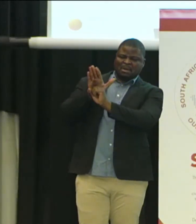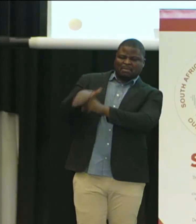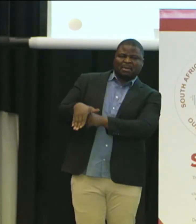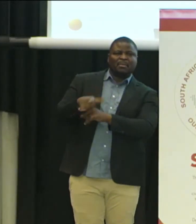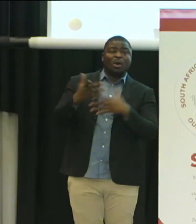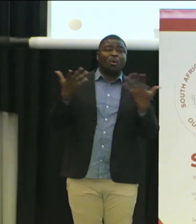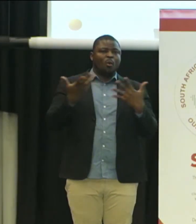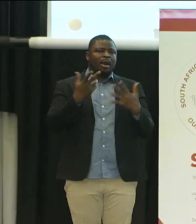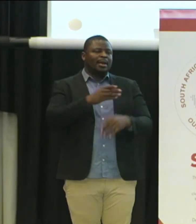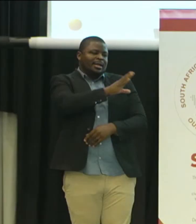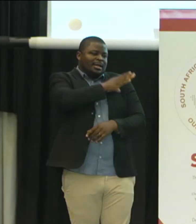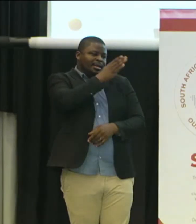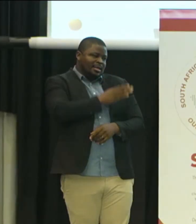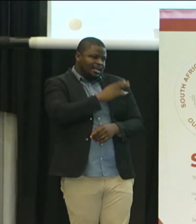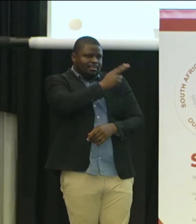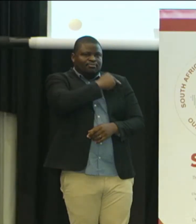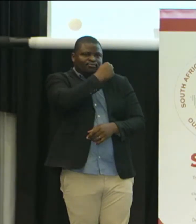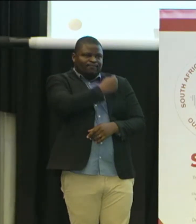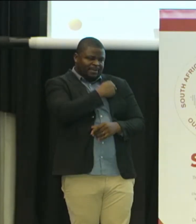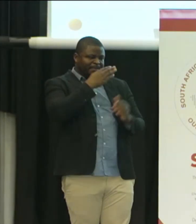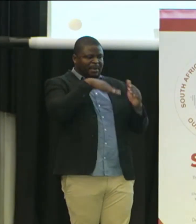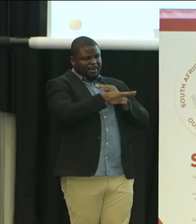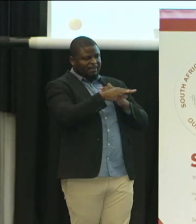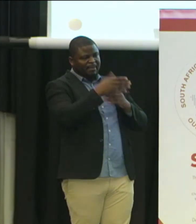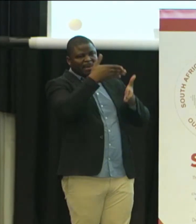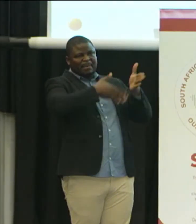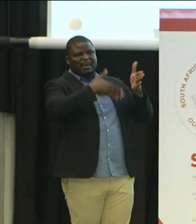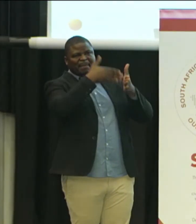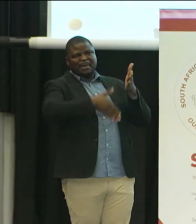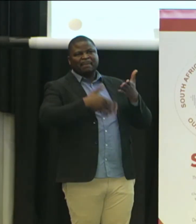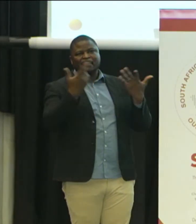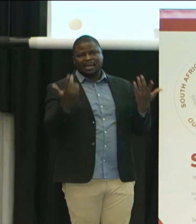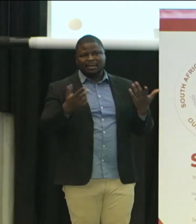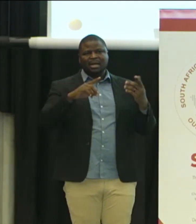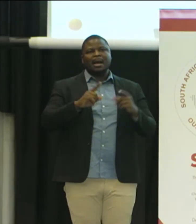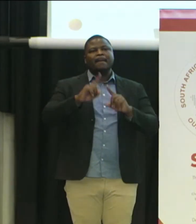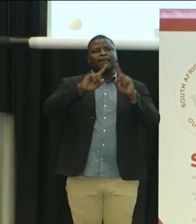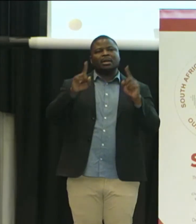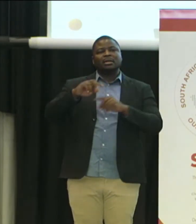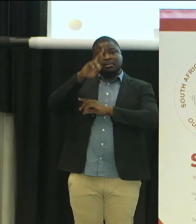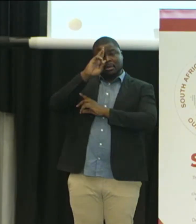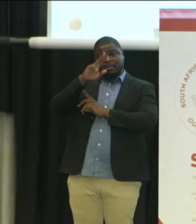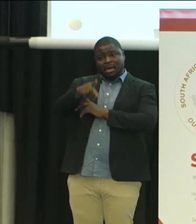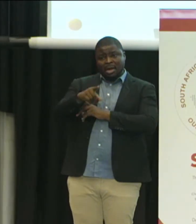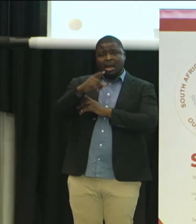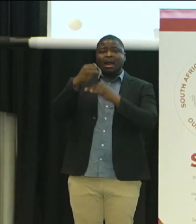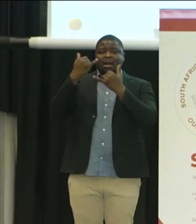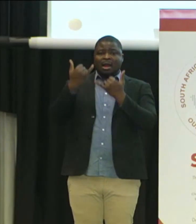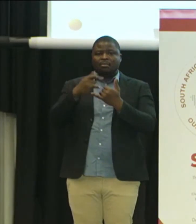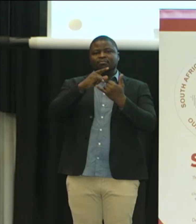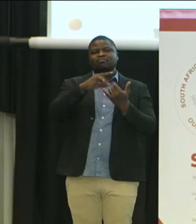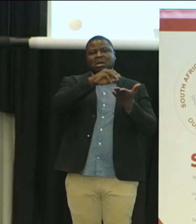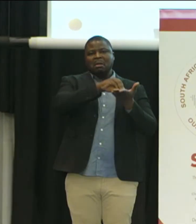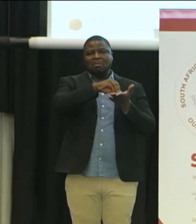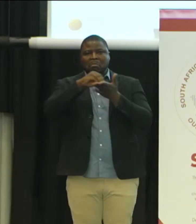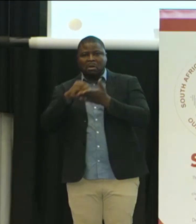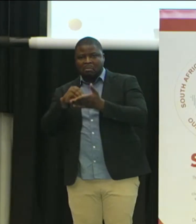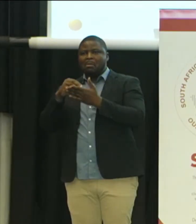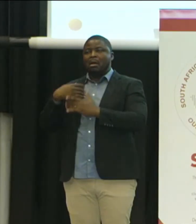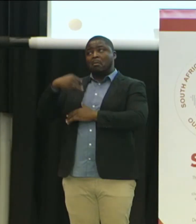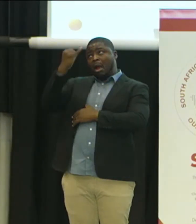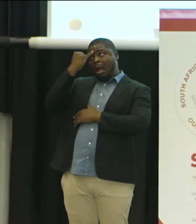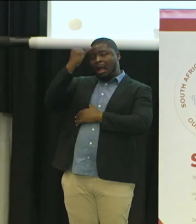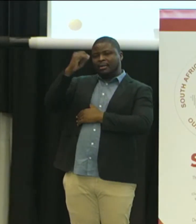healthcare sector and other services. So this has necessitated the need for